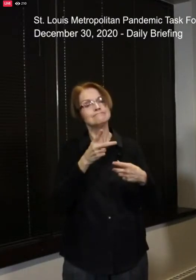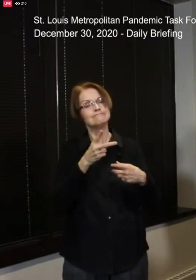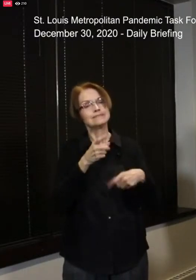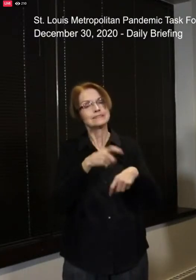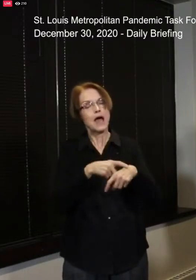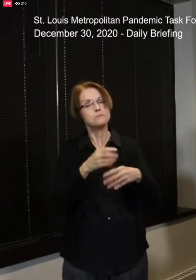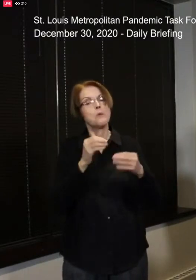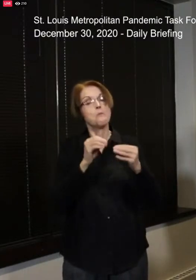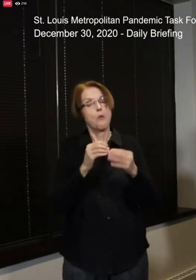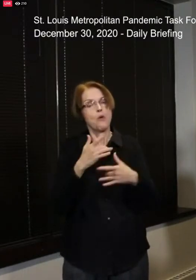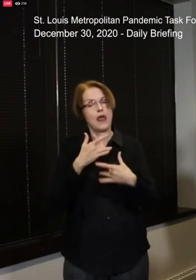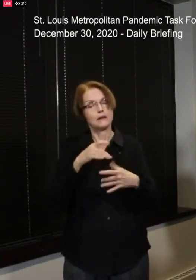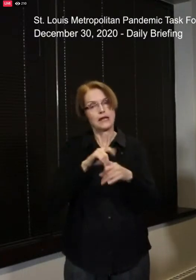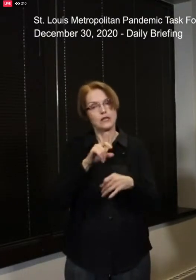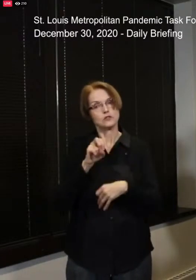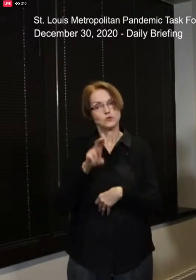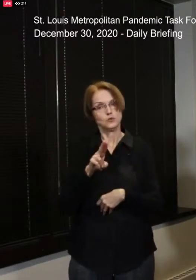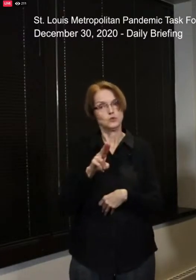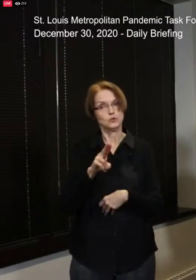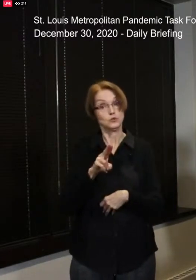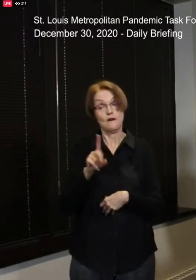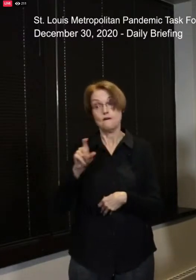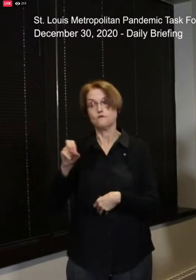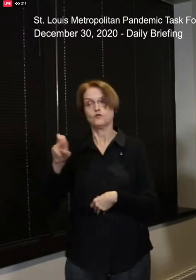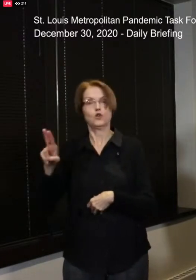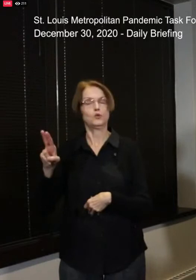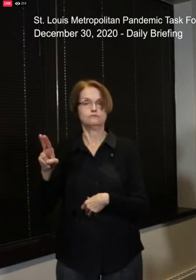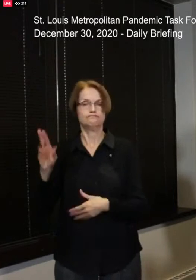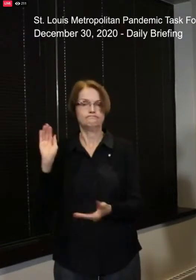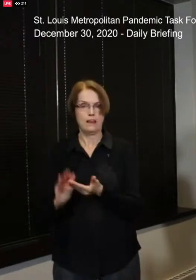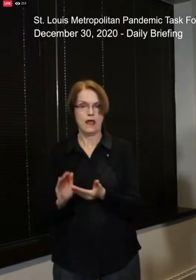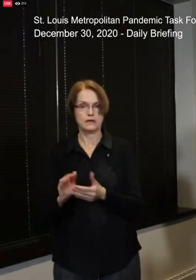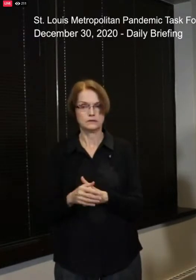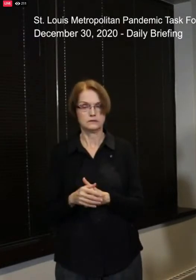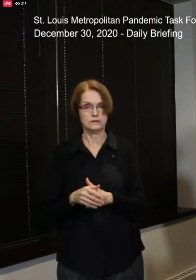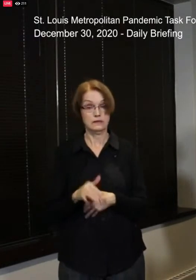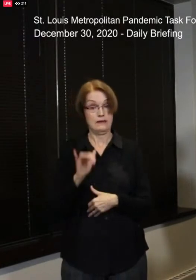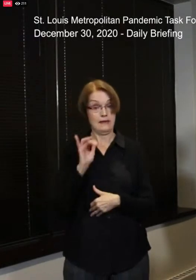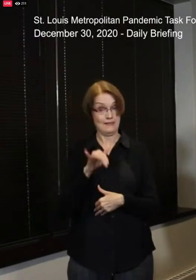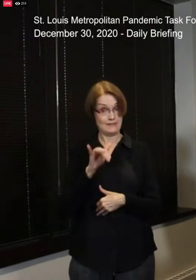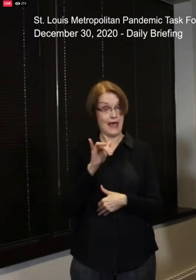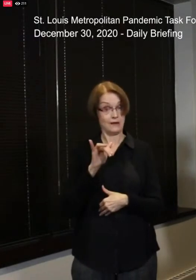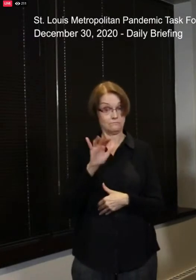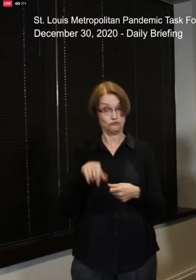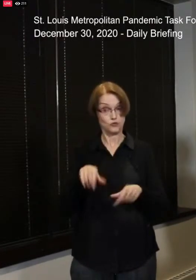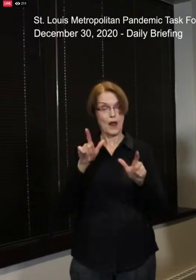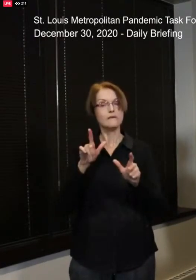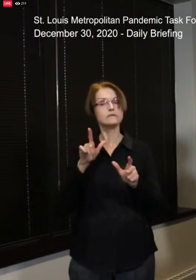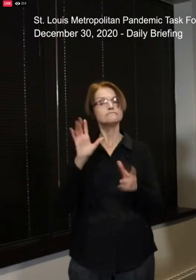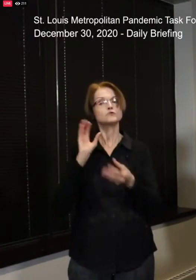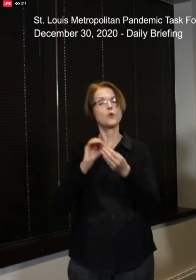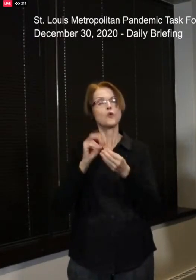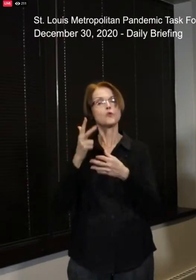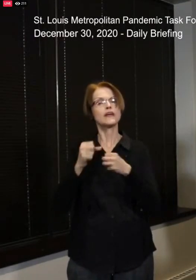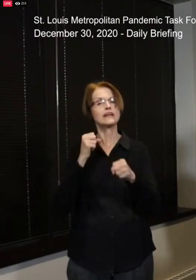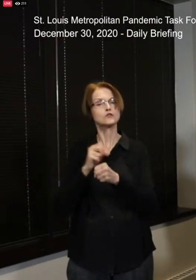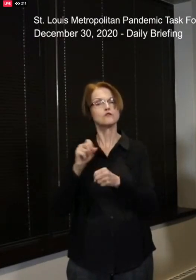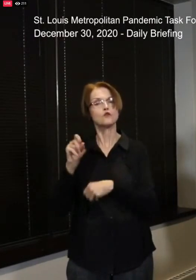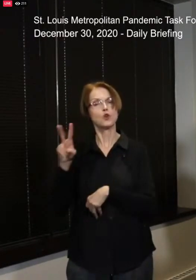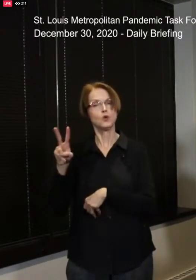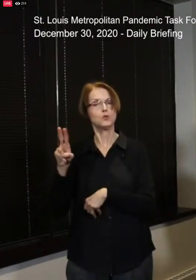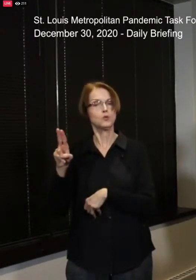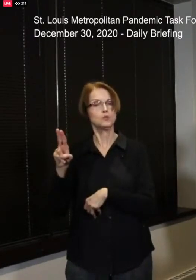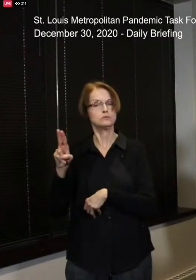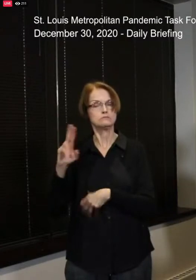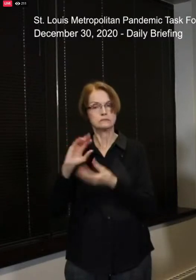than if you had influenza. And this was looking at 3 years worth of influenza data. If you have COVID, you're 4 times more likely